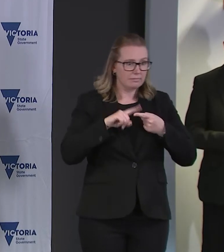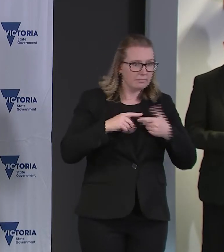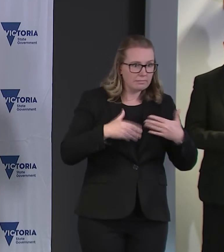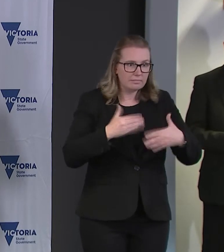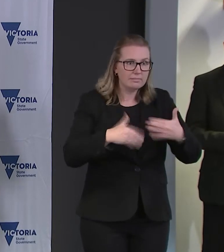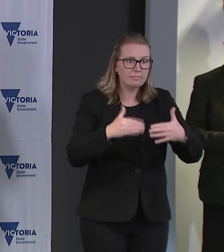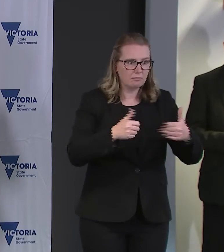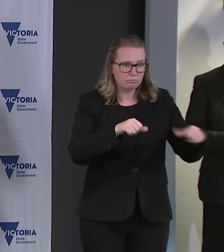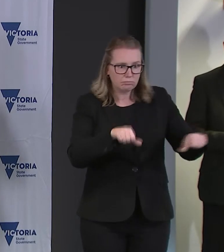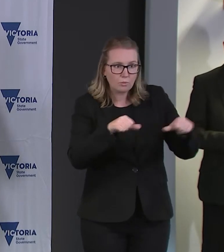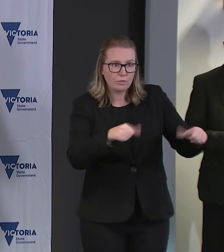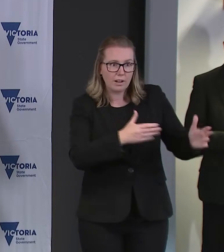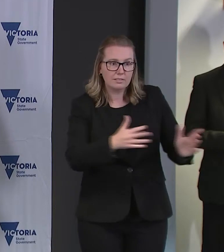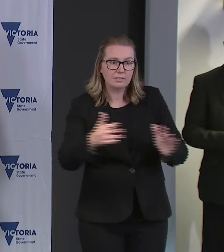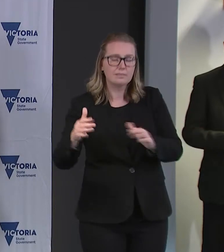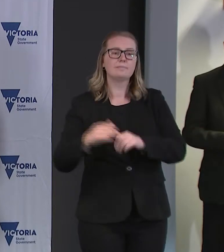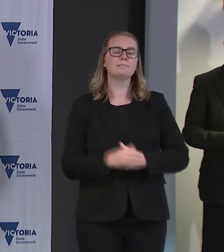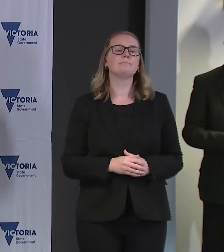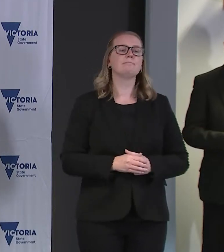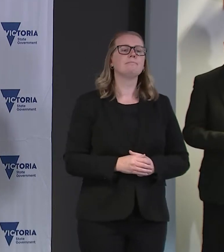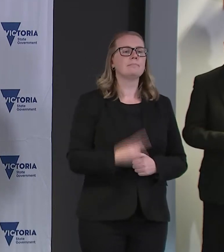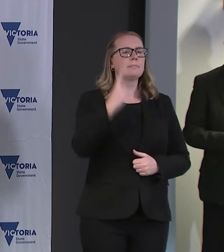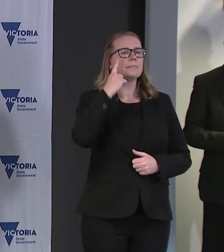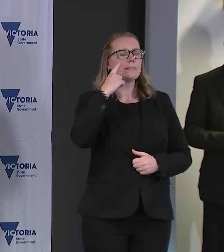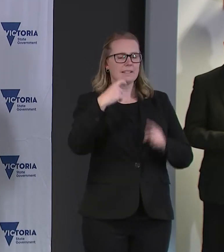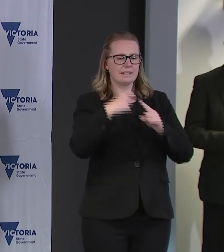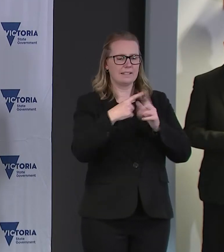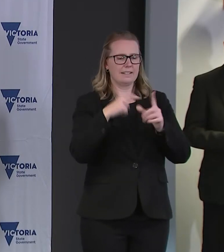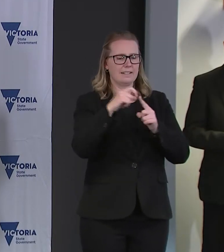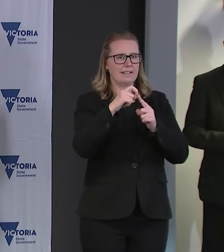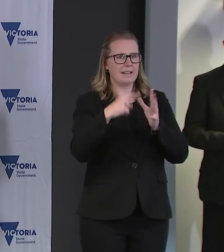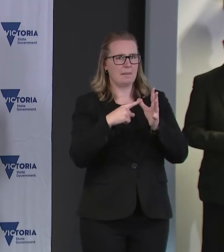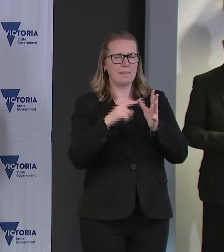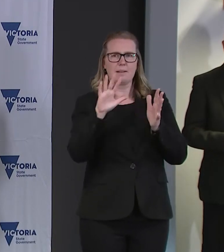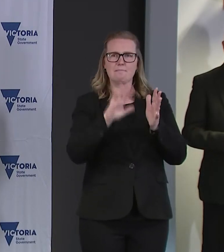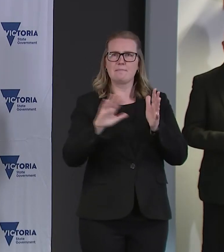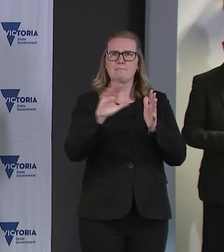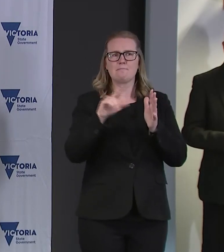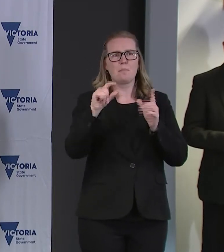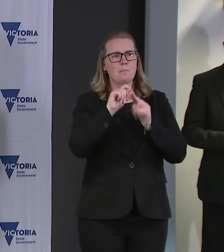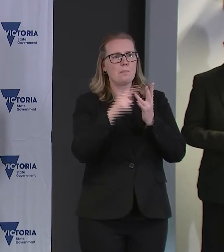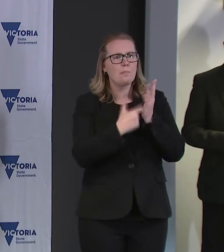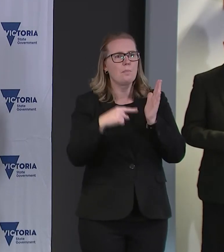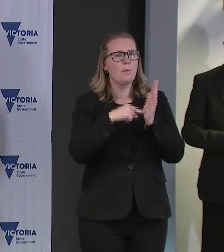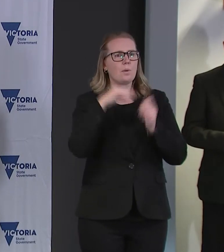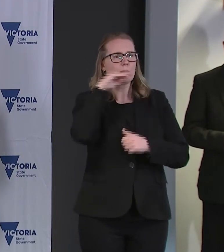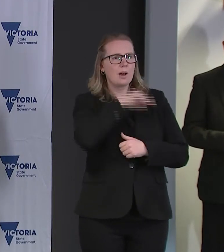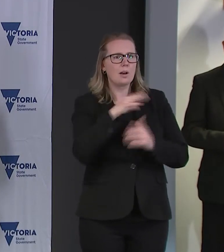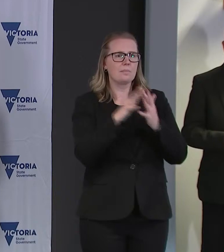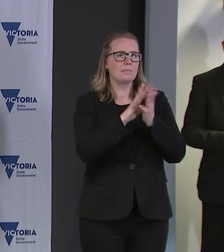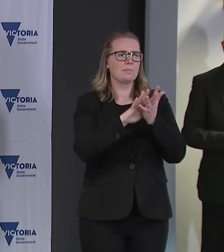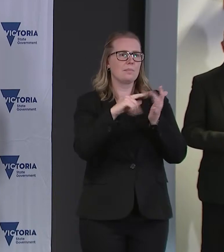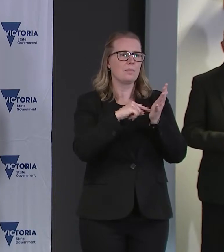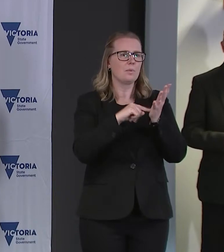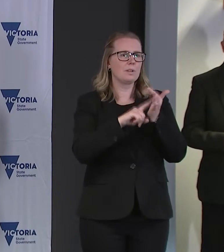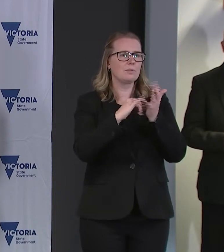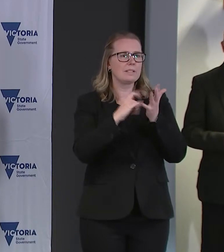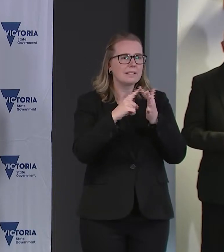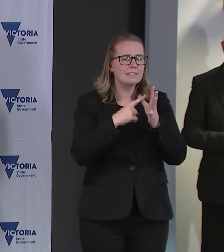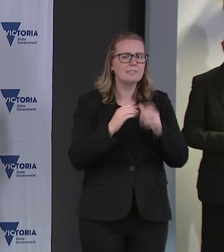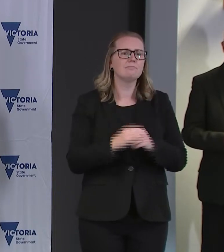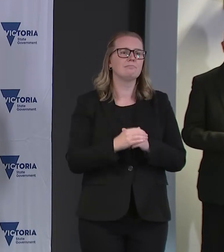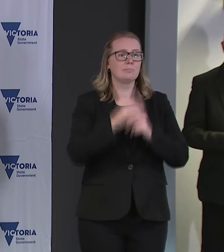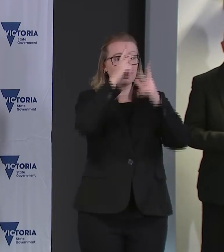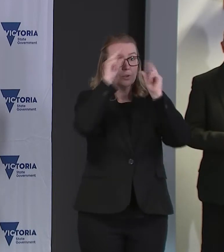the Kappa part of the outbreak in terms of the City of Whittlesea work, the Port Melbourne work, even the aged care cohort, I think we